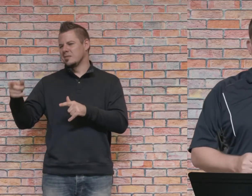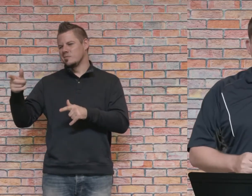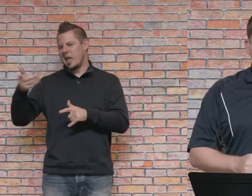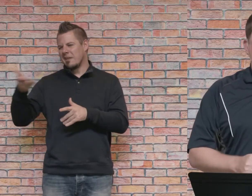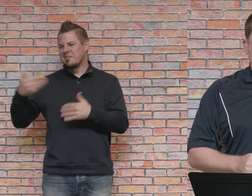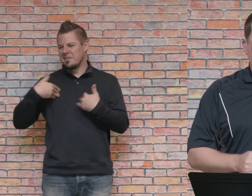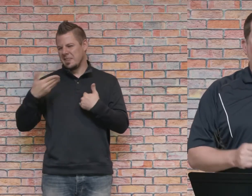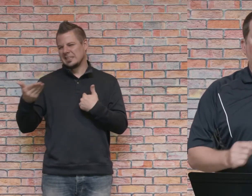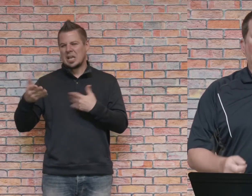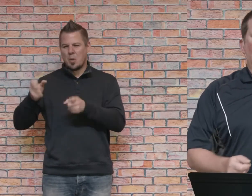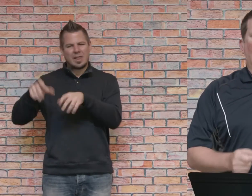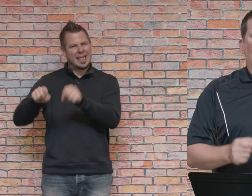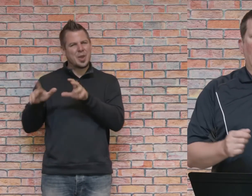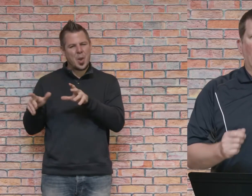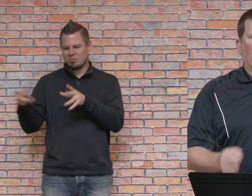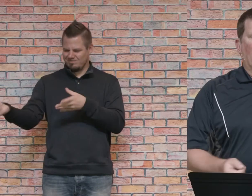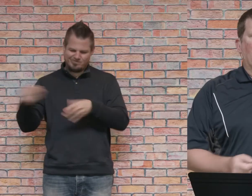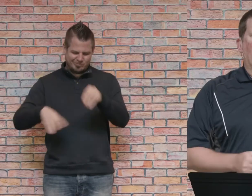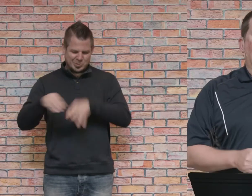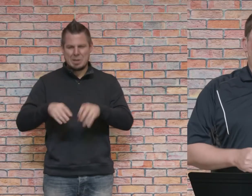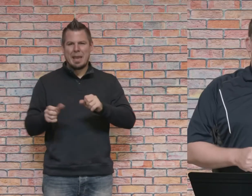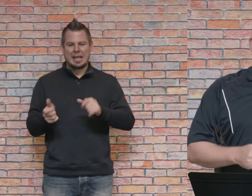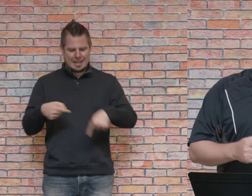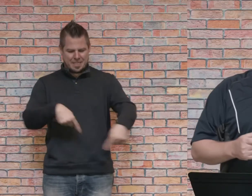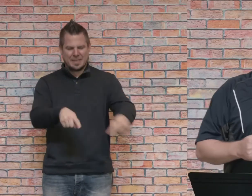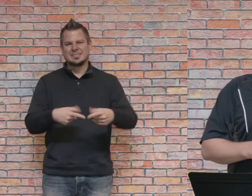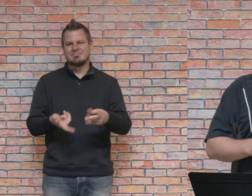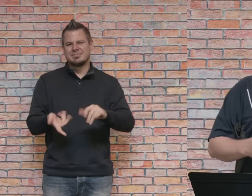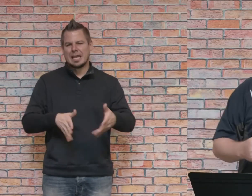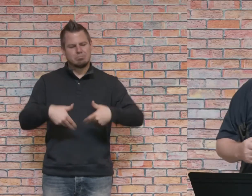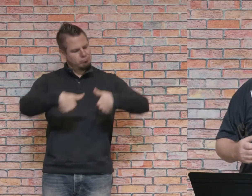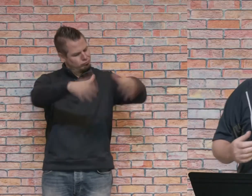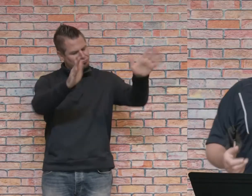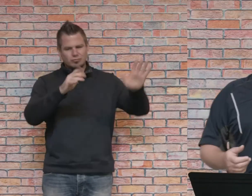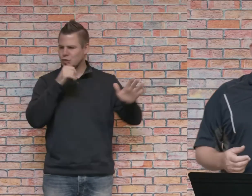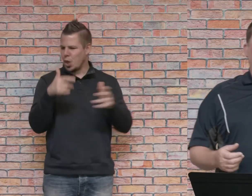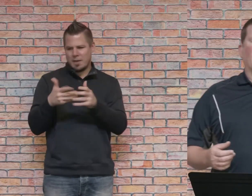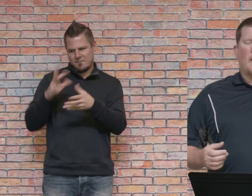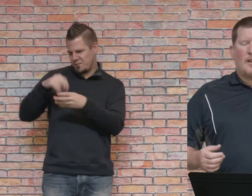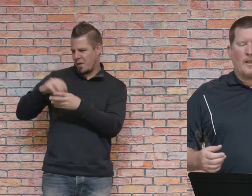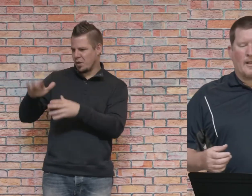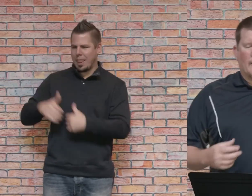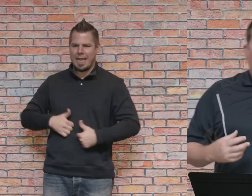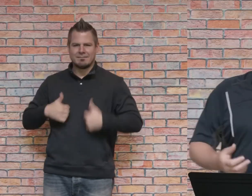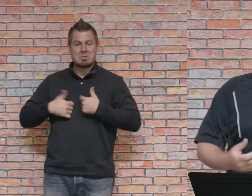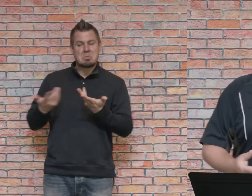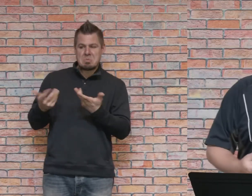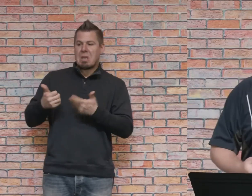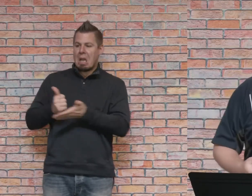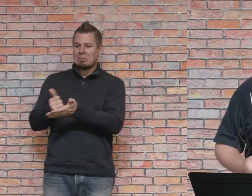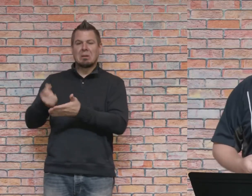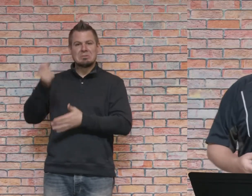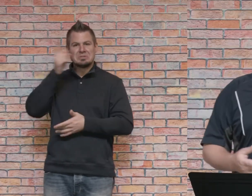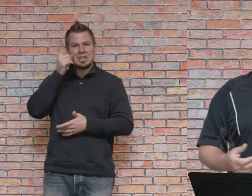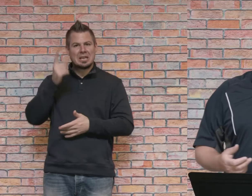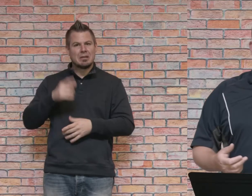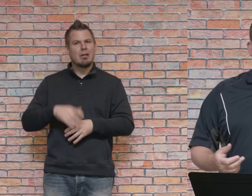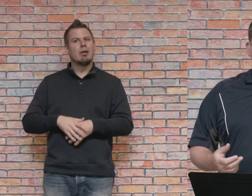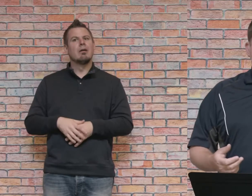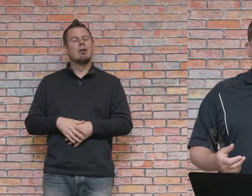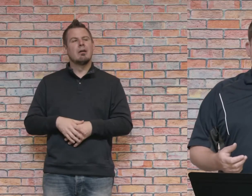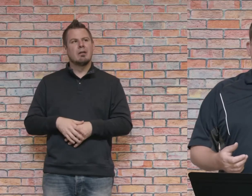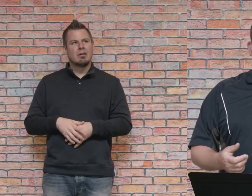body bag, meaning that they had let go of them, that they were now dead, and they were no longer a part of their lives. And God used